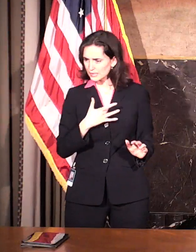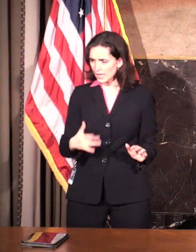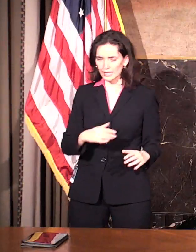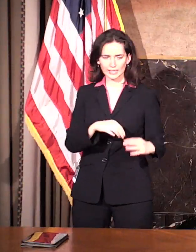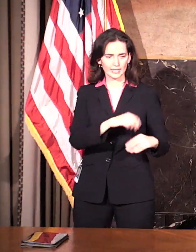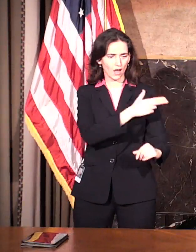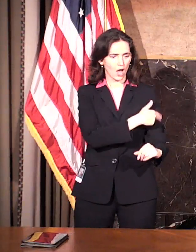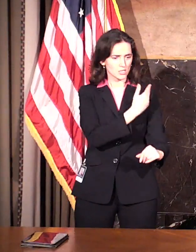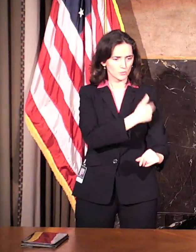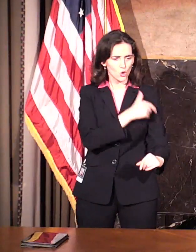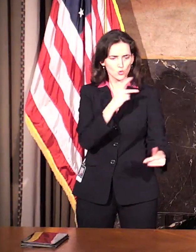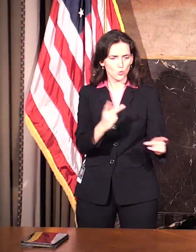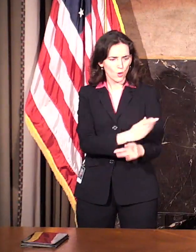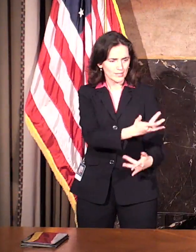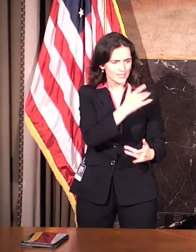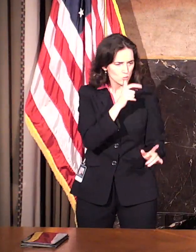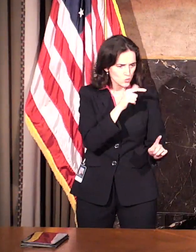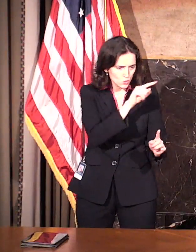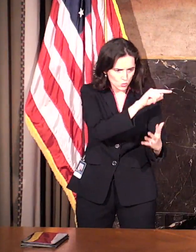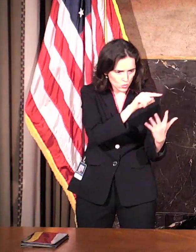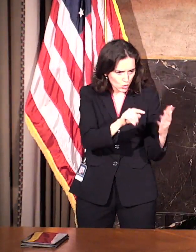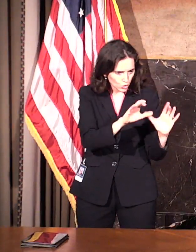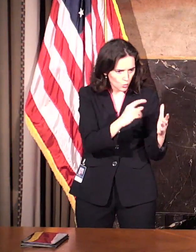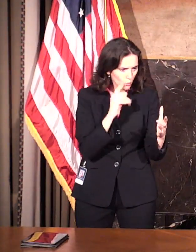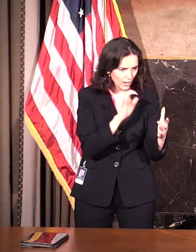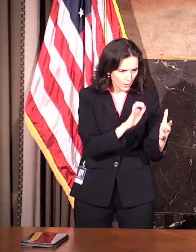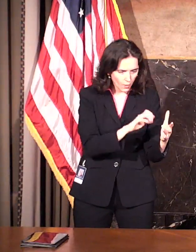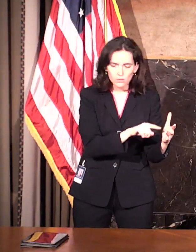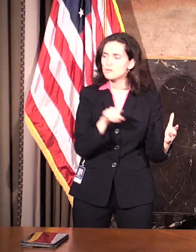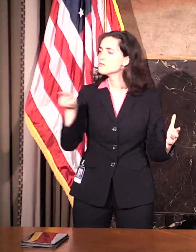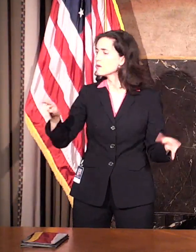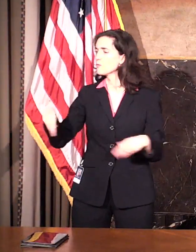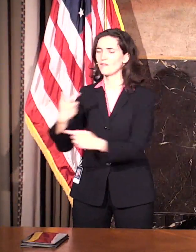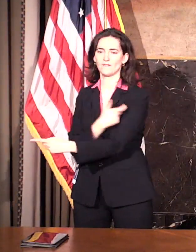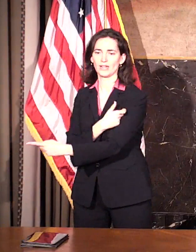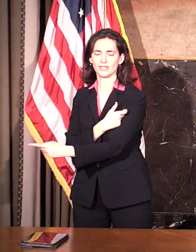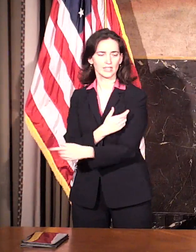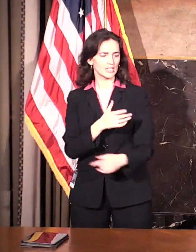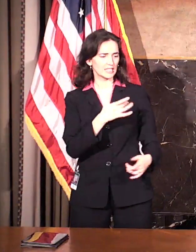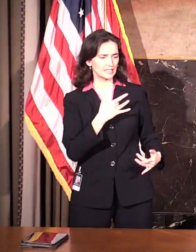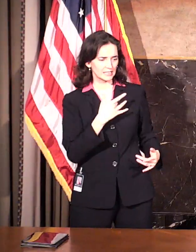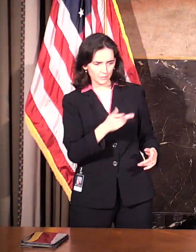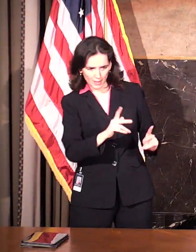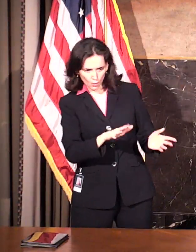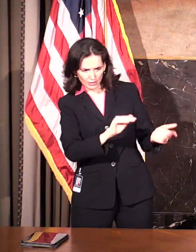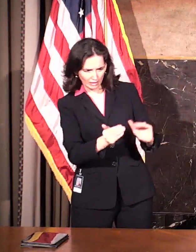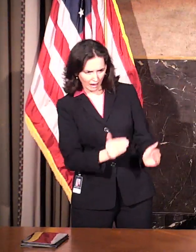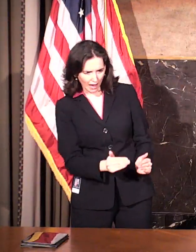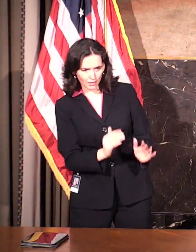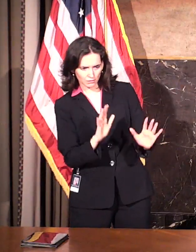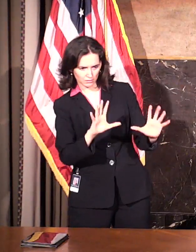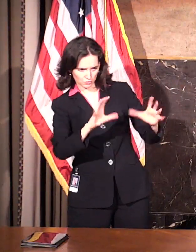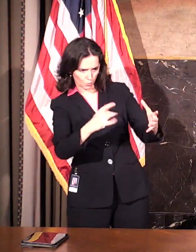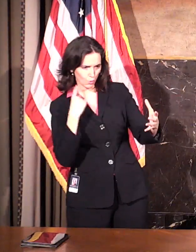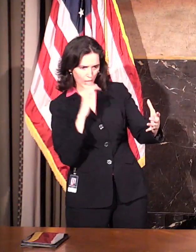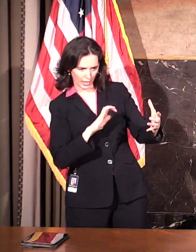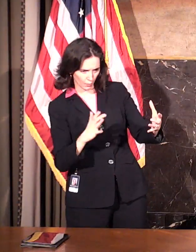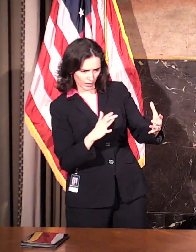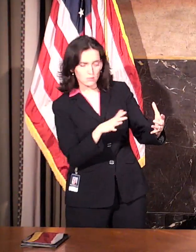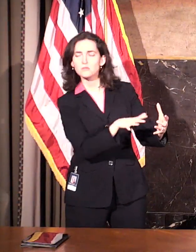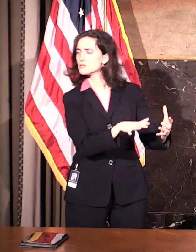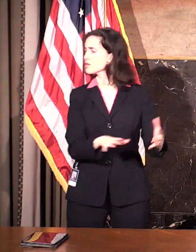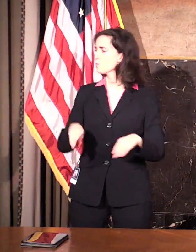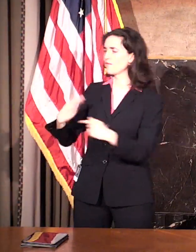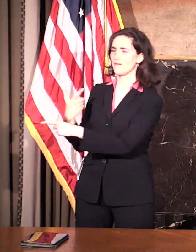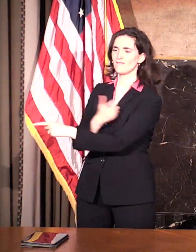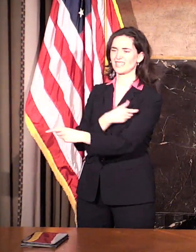our hospitals most often. Who is it that is dying most often? And so that's the way we're going to tackle this, and we're going to